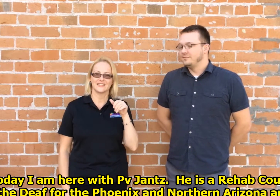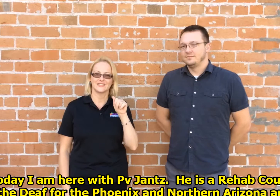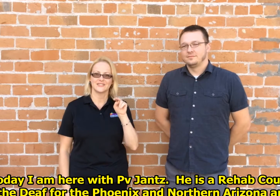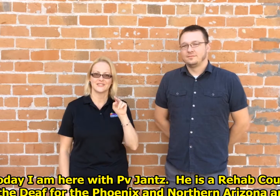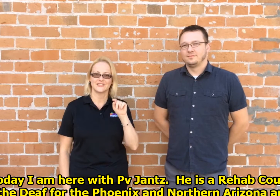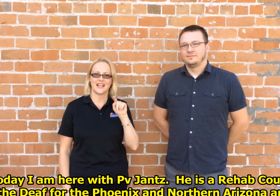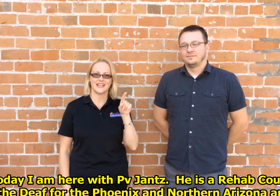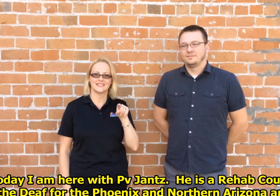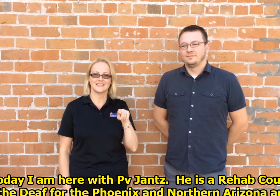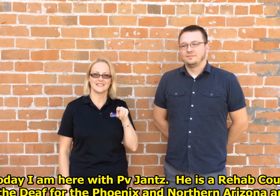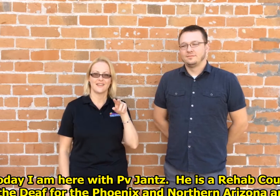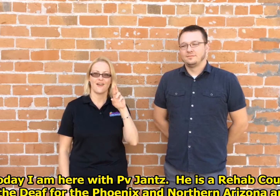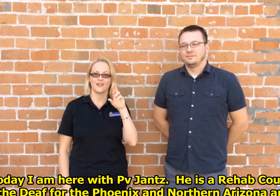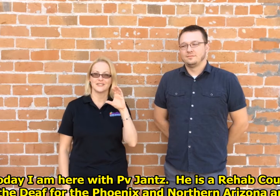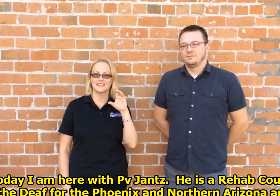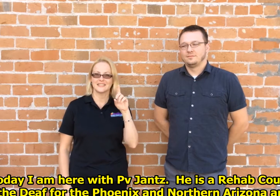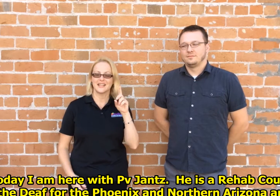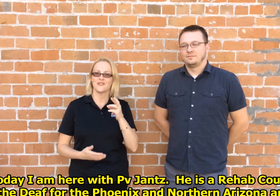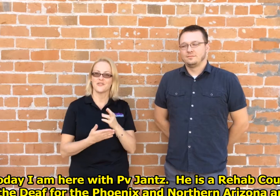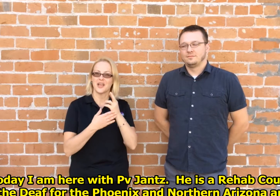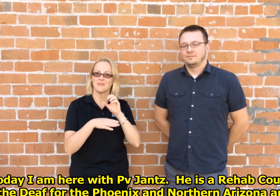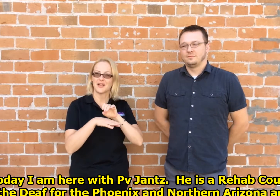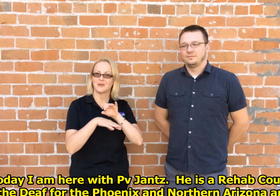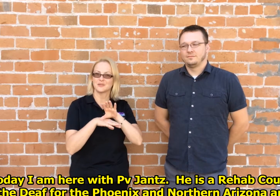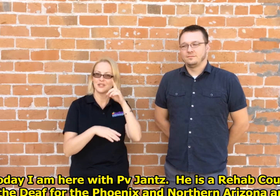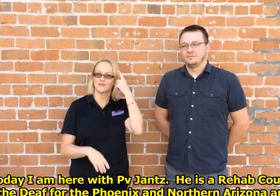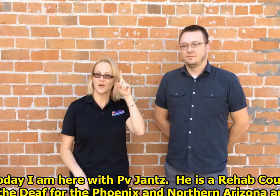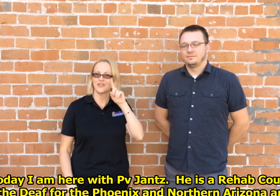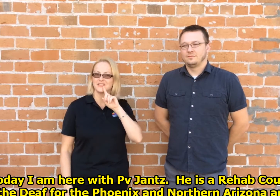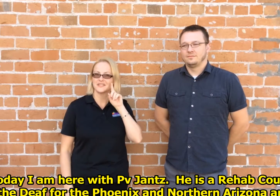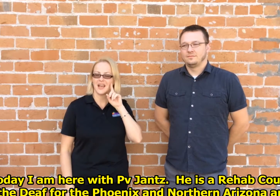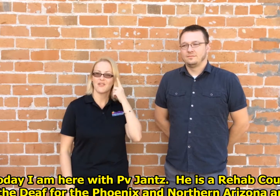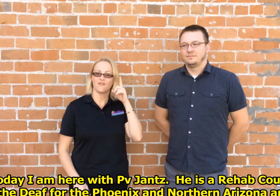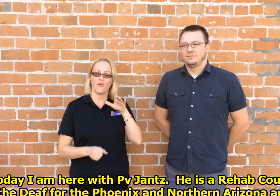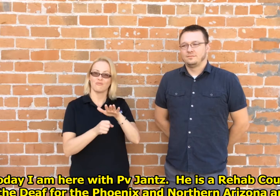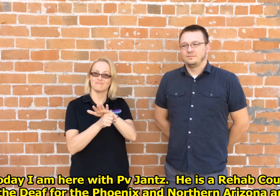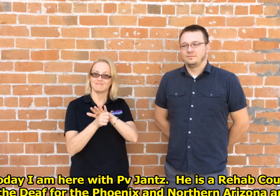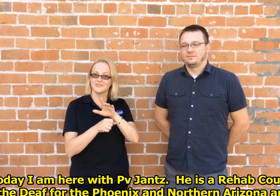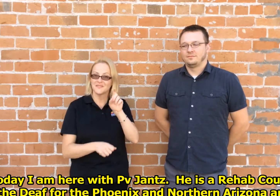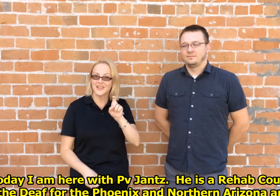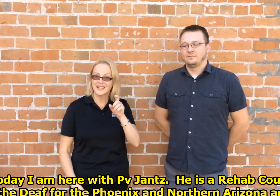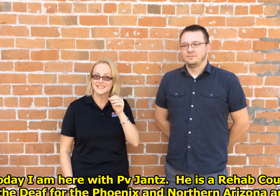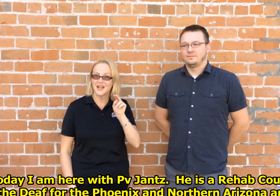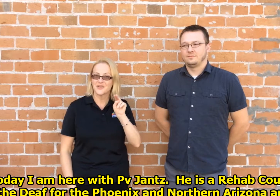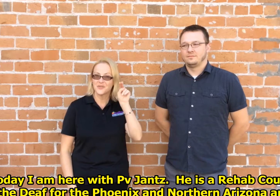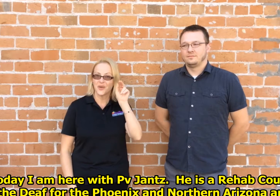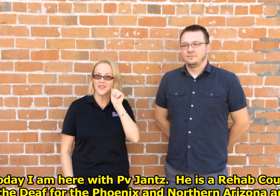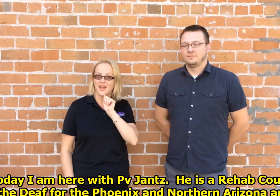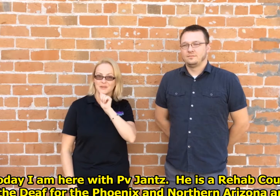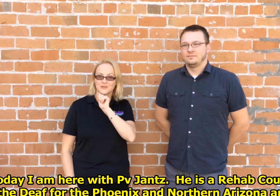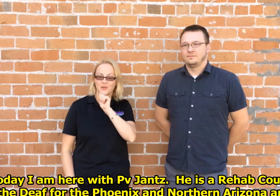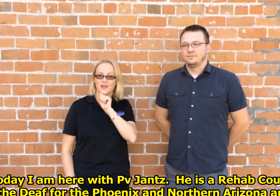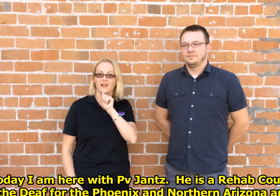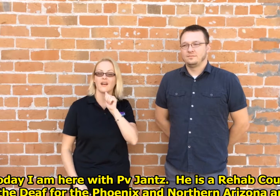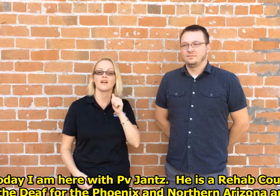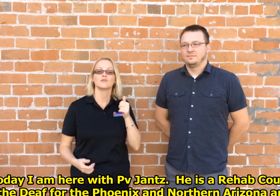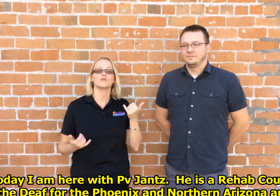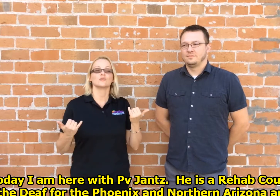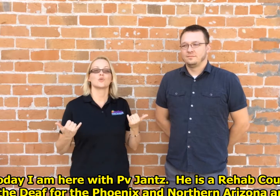with Pv Jantz. He is a rehab counselor for the deaf for the Phoenix and Northern Arizona